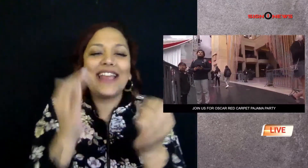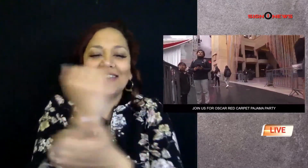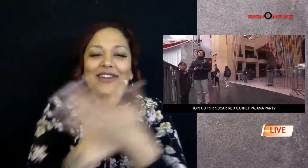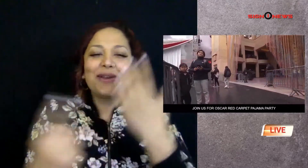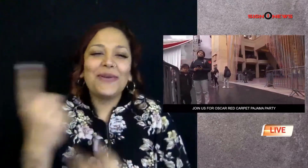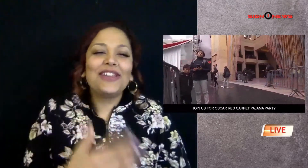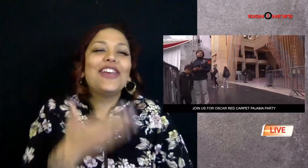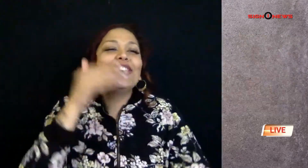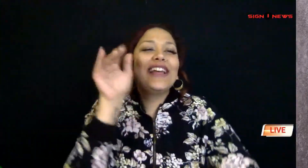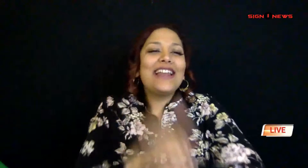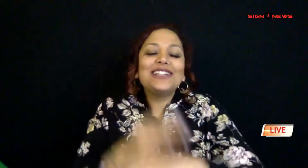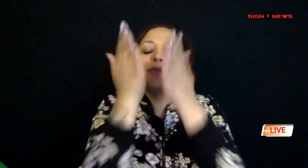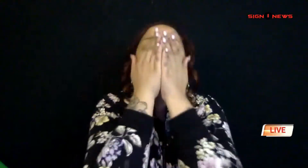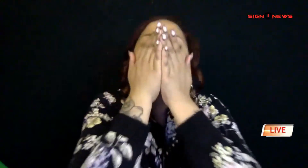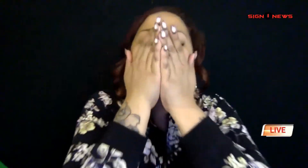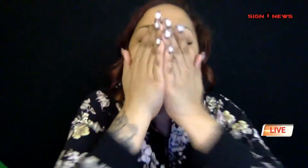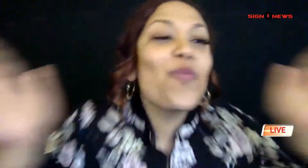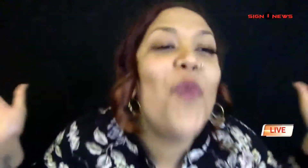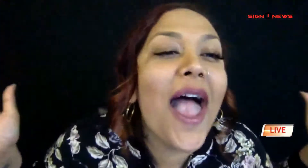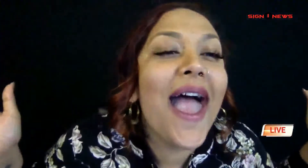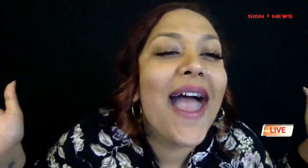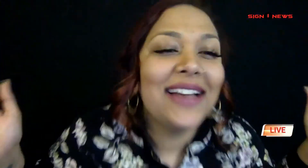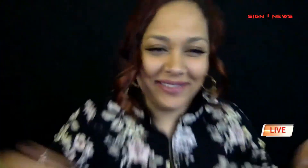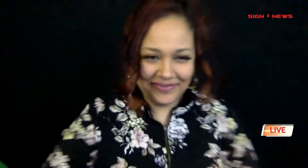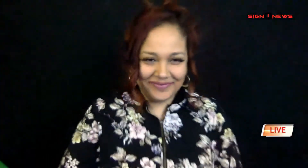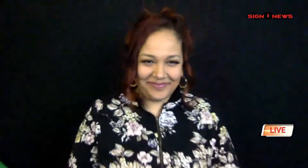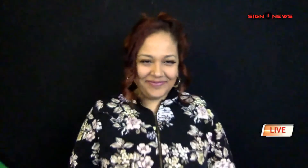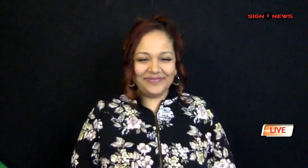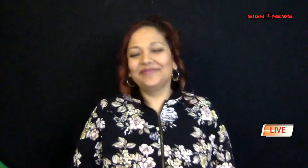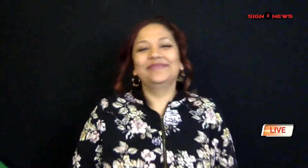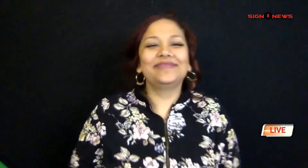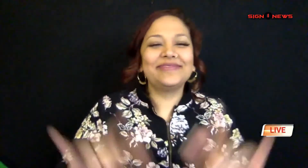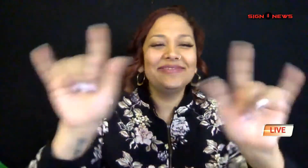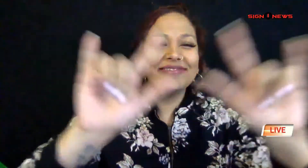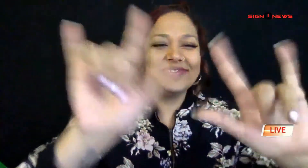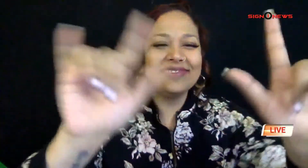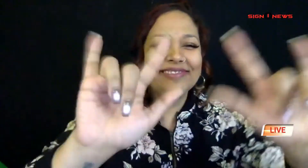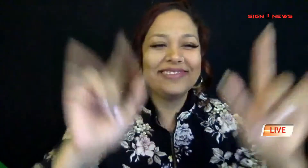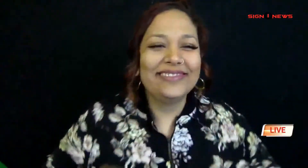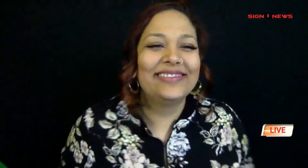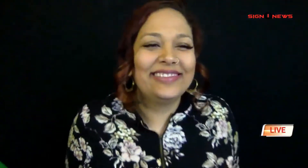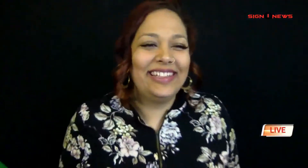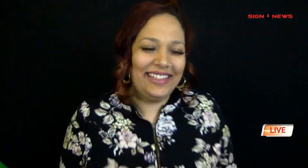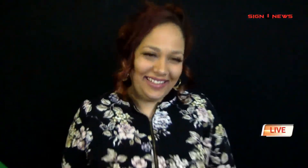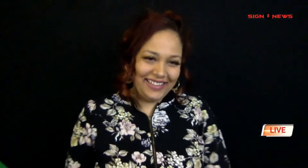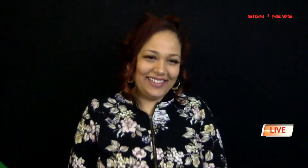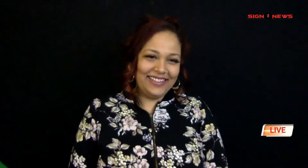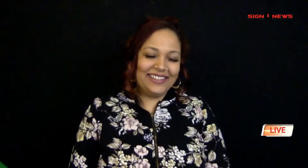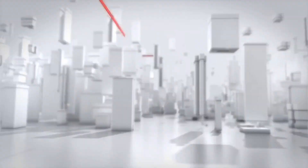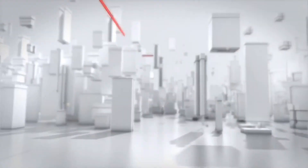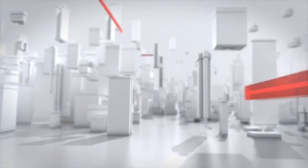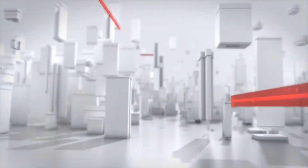great live virtual chat. Have a great weekend, everybody. Good night.